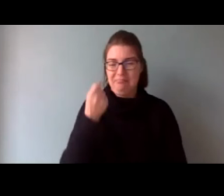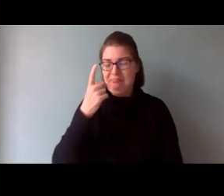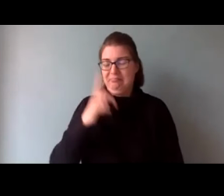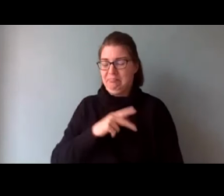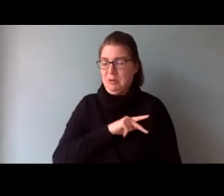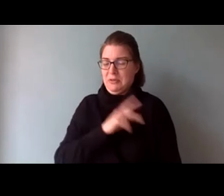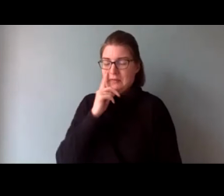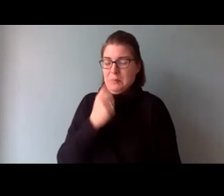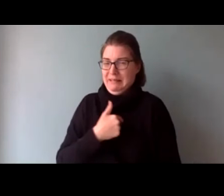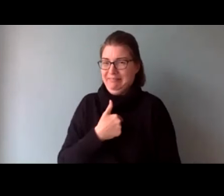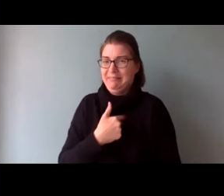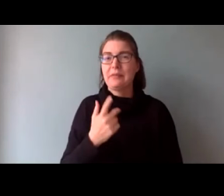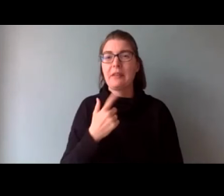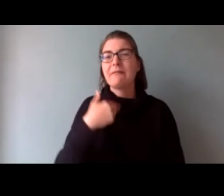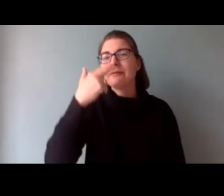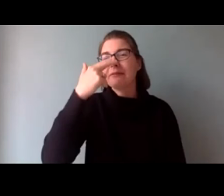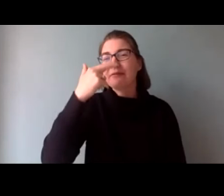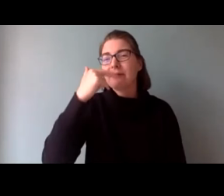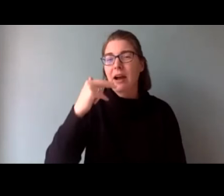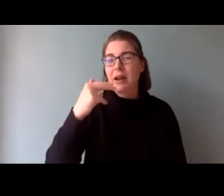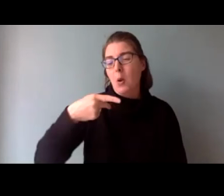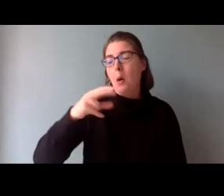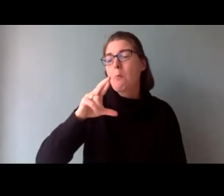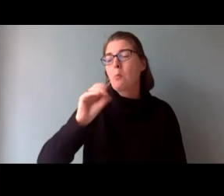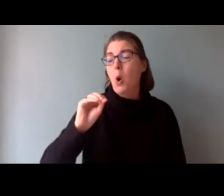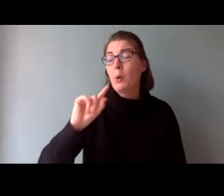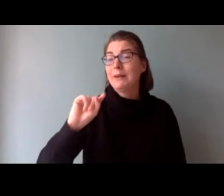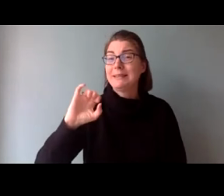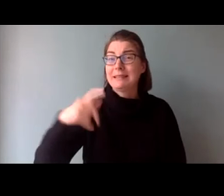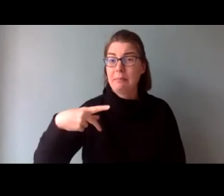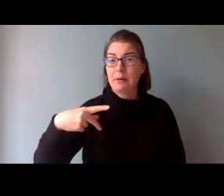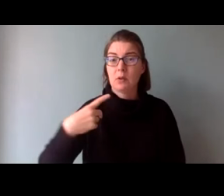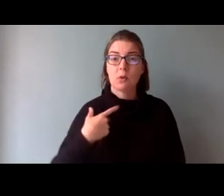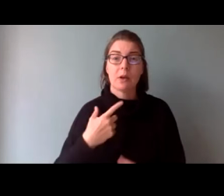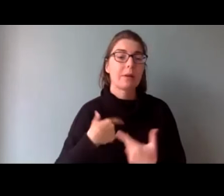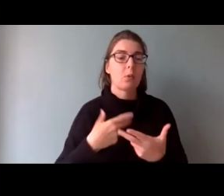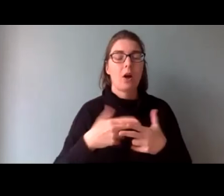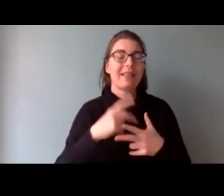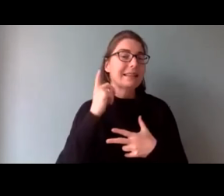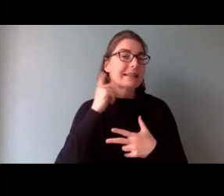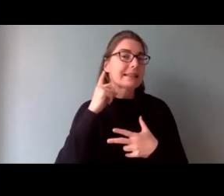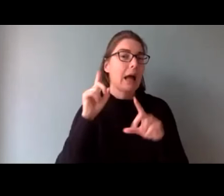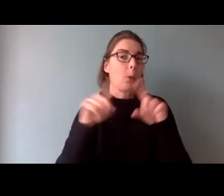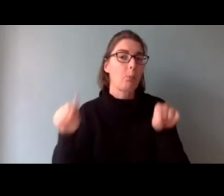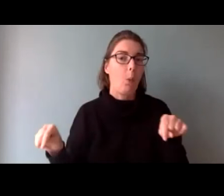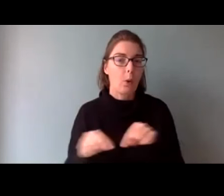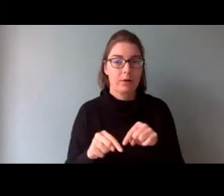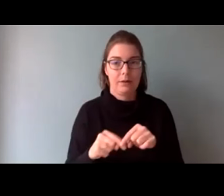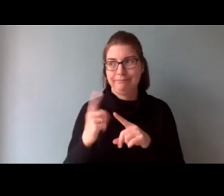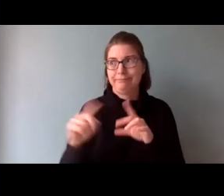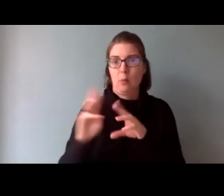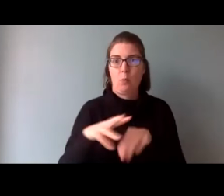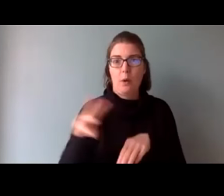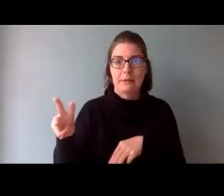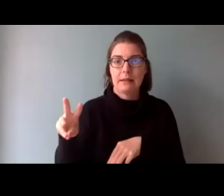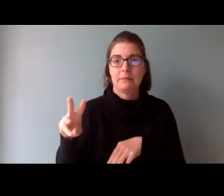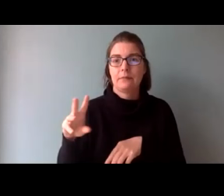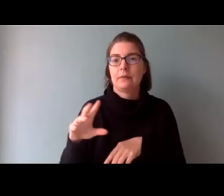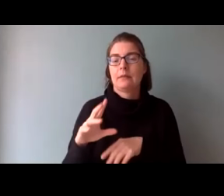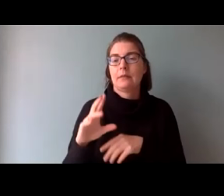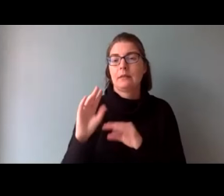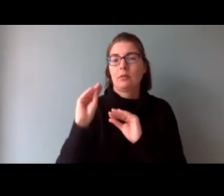little fun little side pro tip is you can create a little soundboard. There's many different websites out there, and stack it with as